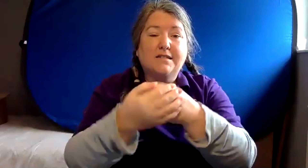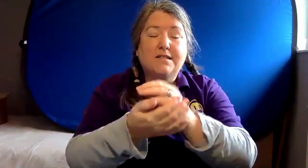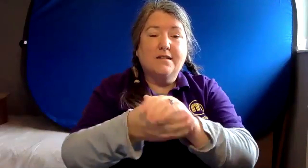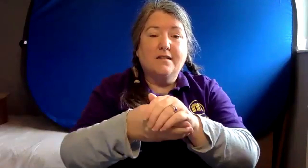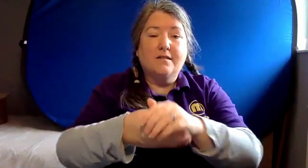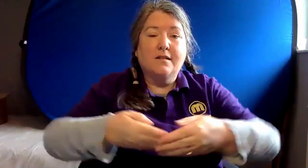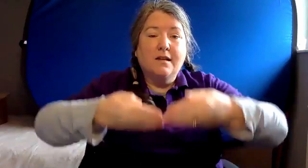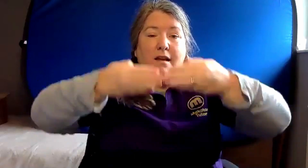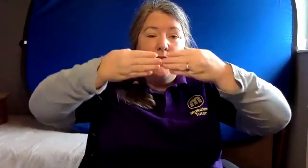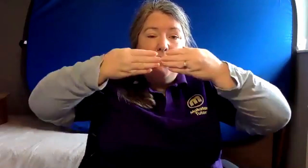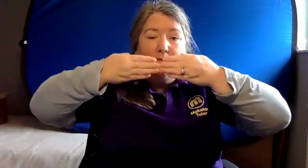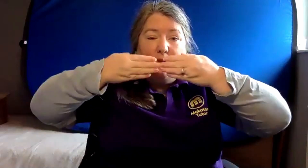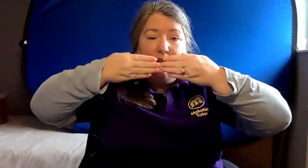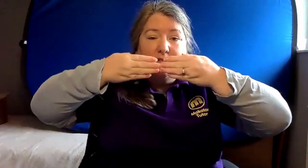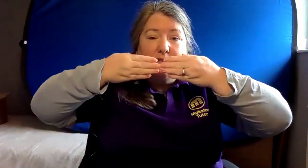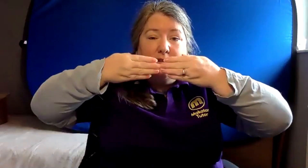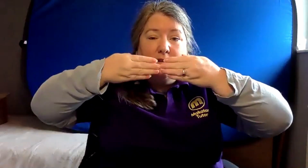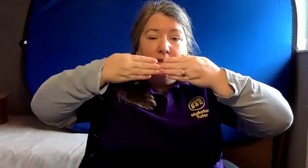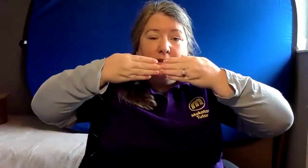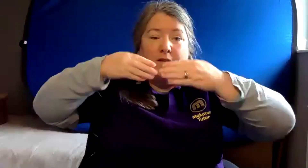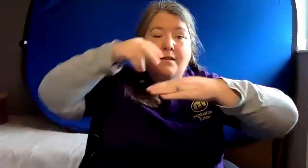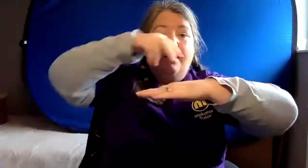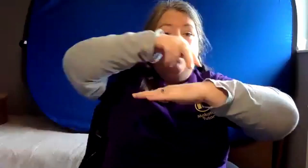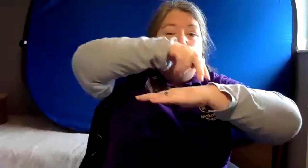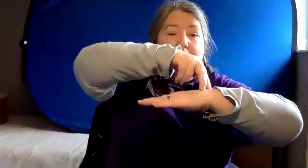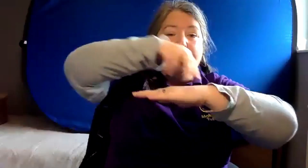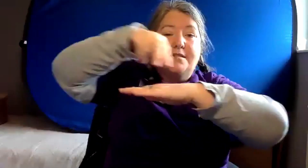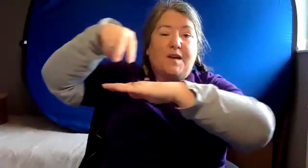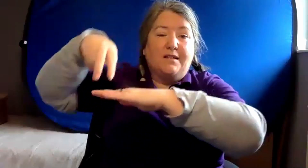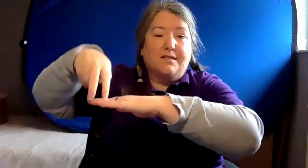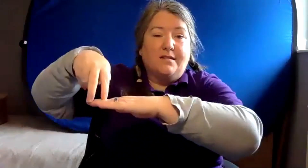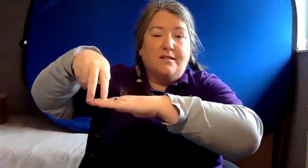Hands, face and space.